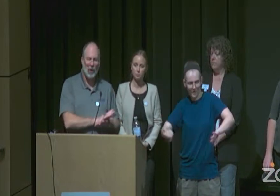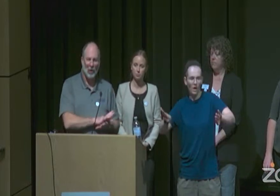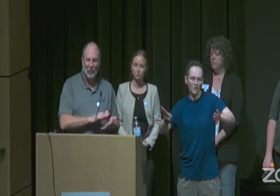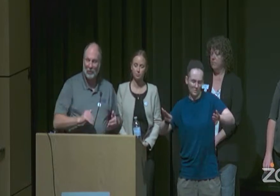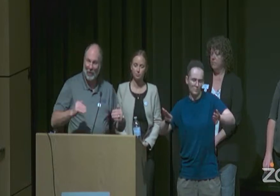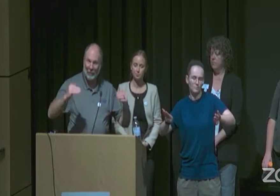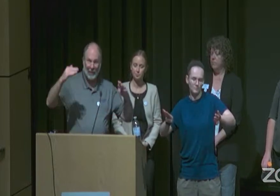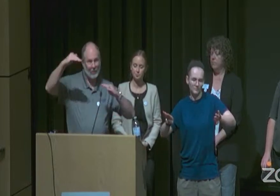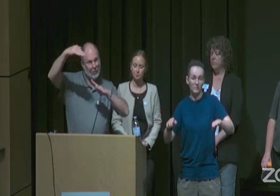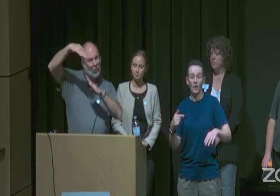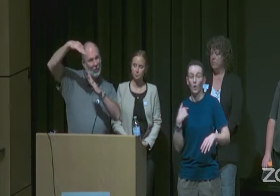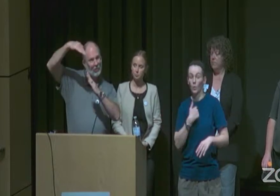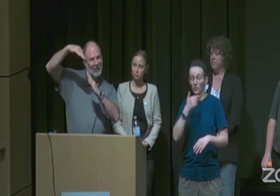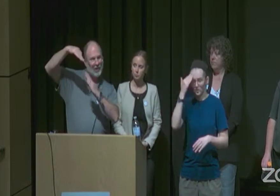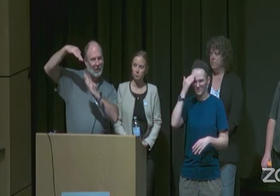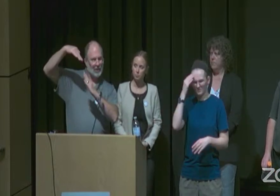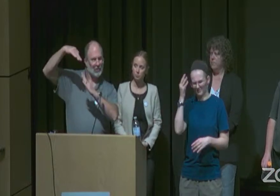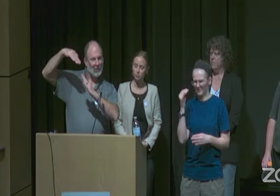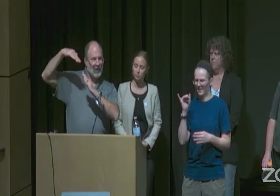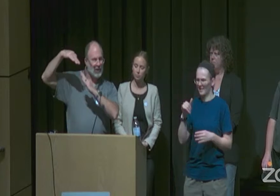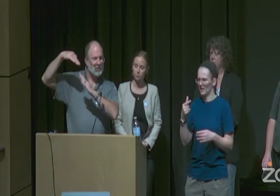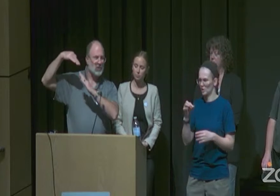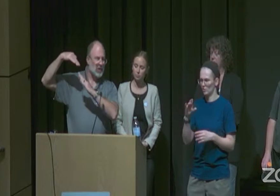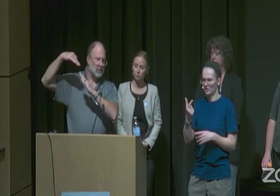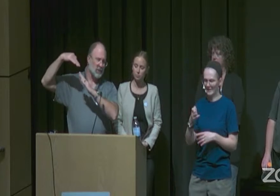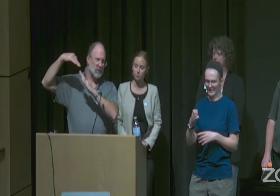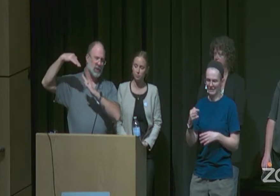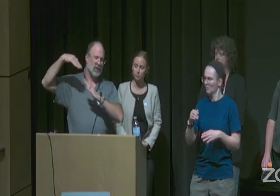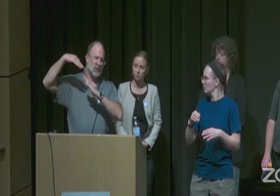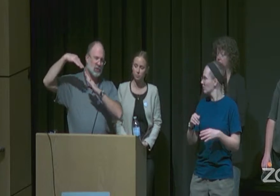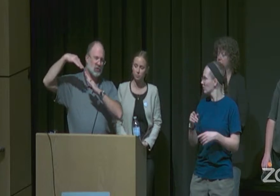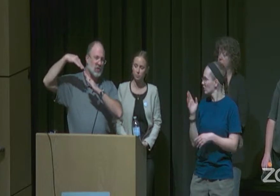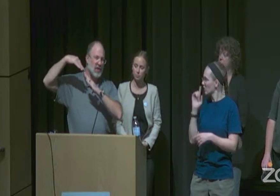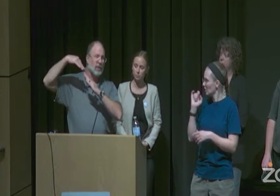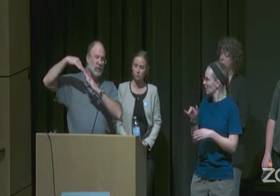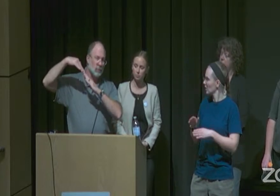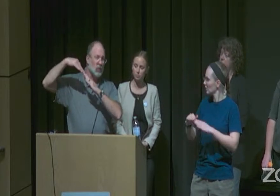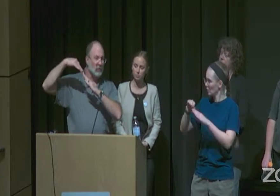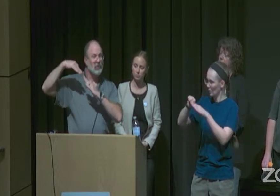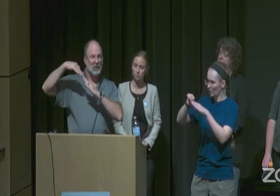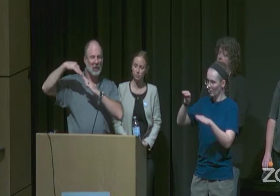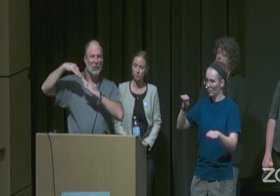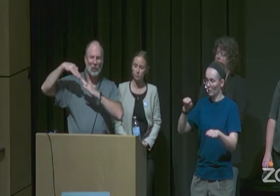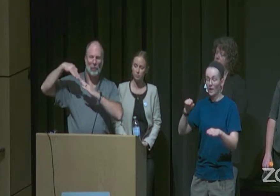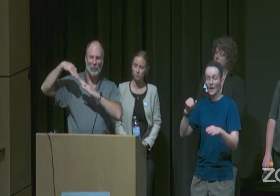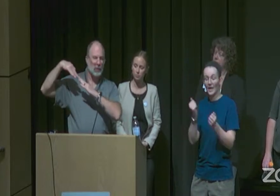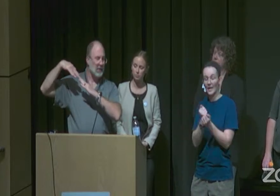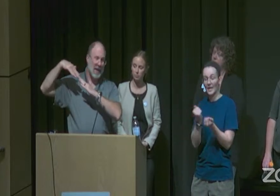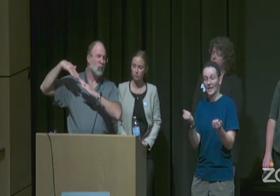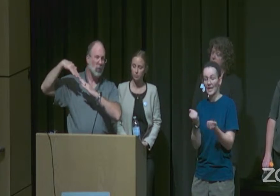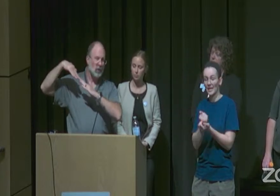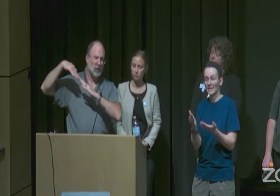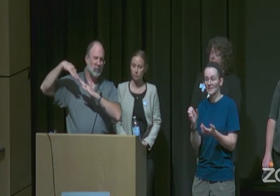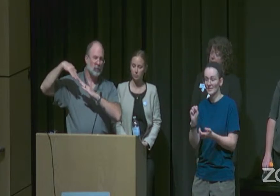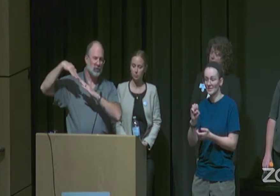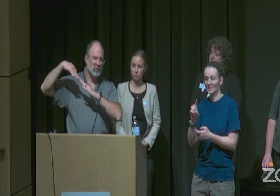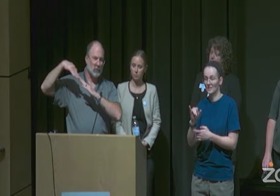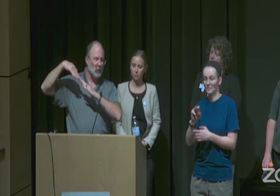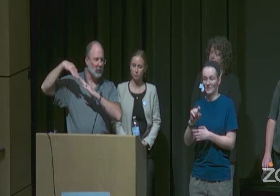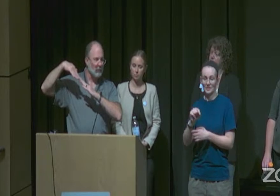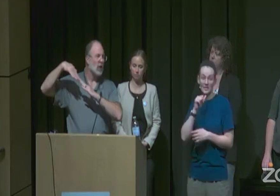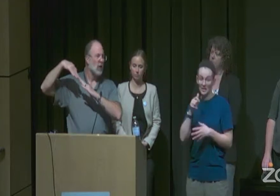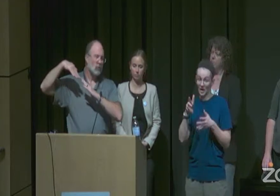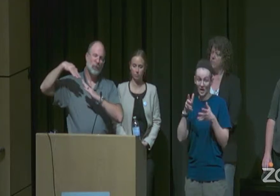we know, think about this gorge is like this. Any sediment that is not removed, and there will be not